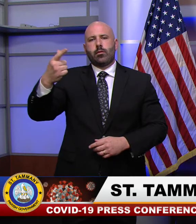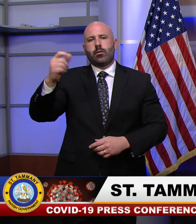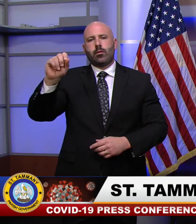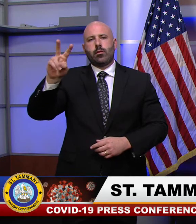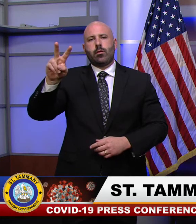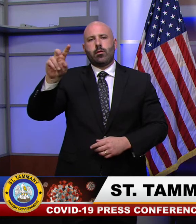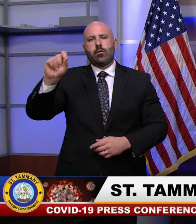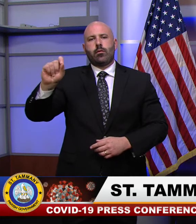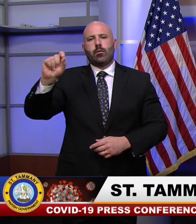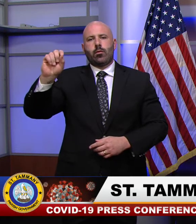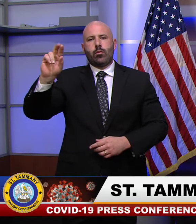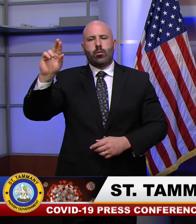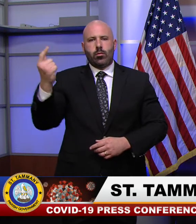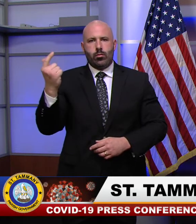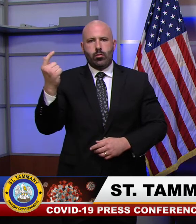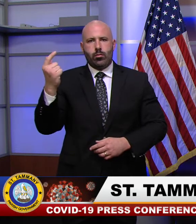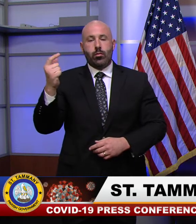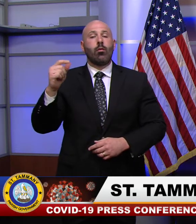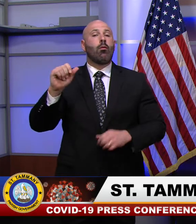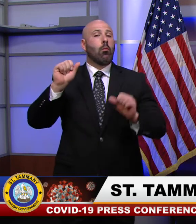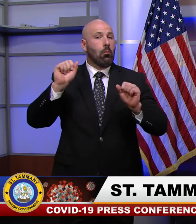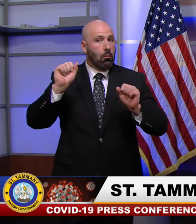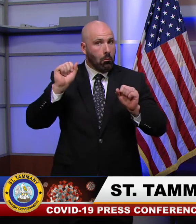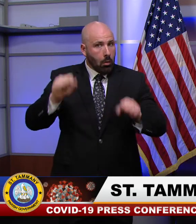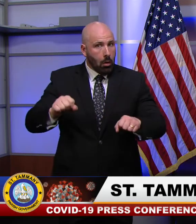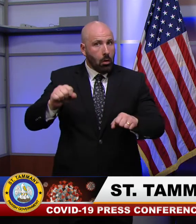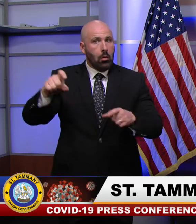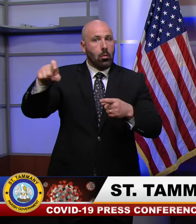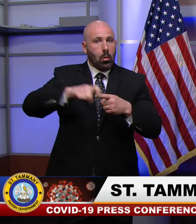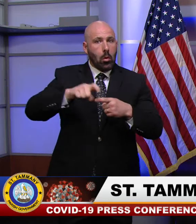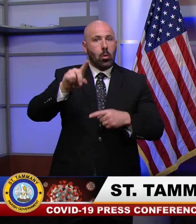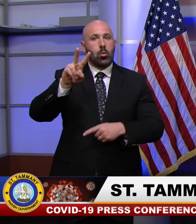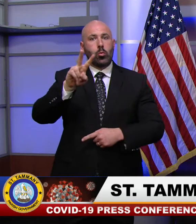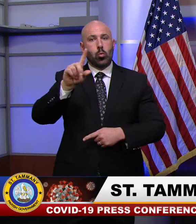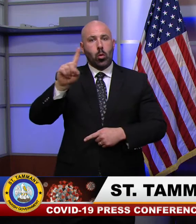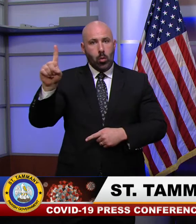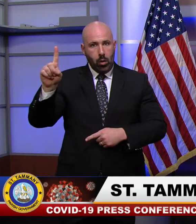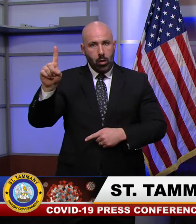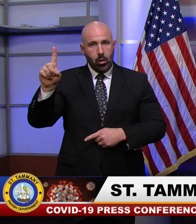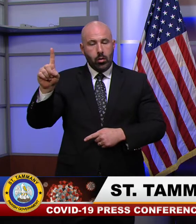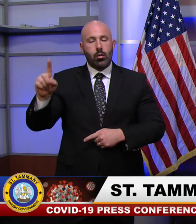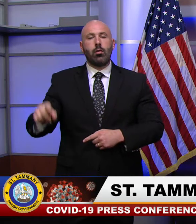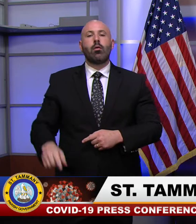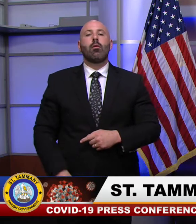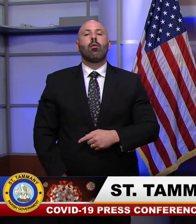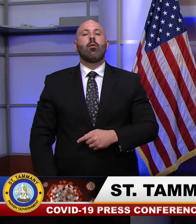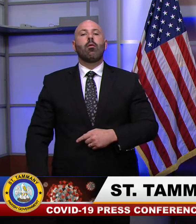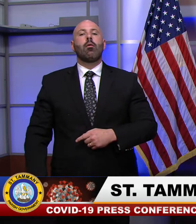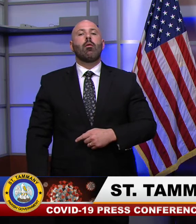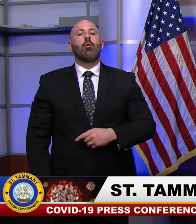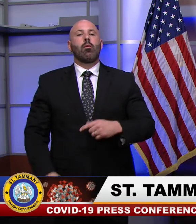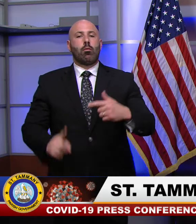www.stpgov.org. You may call 211 or visit